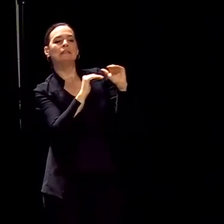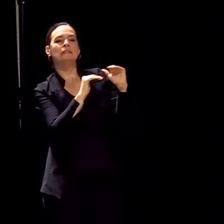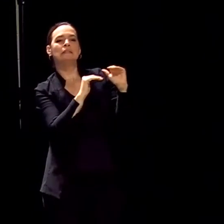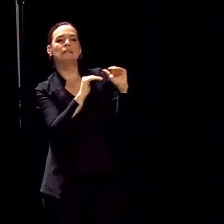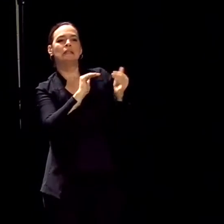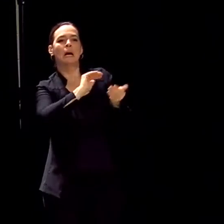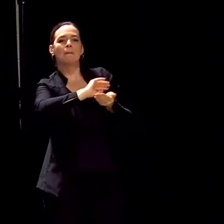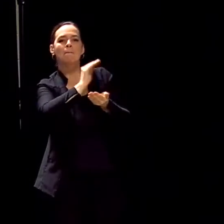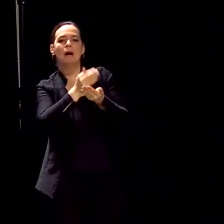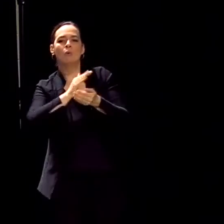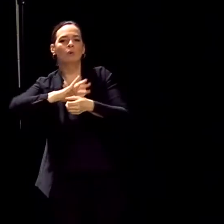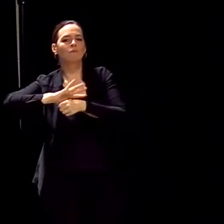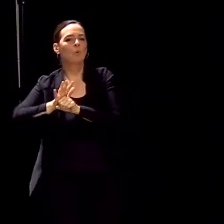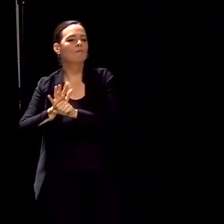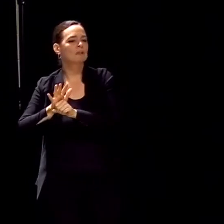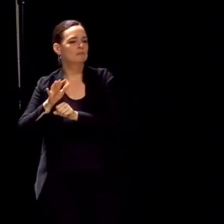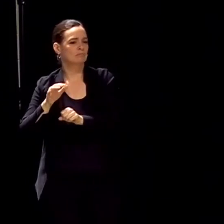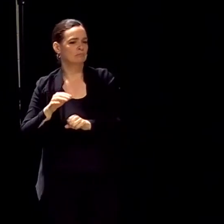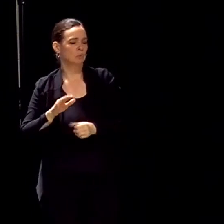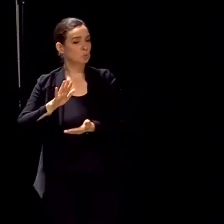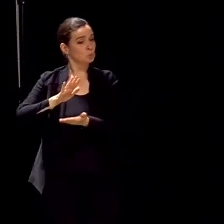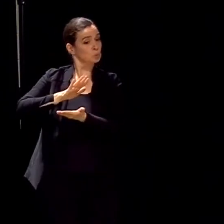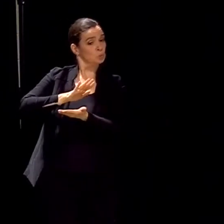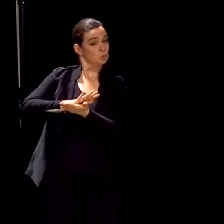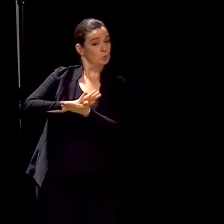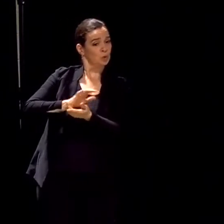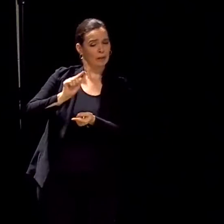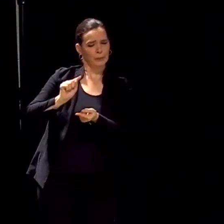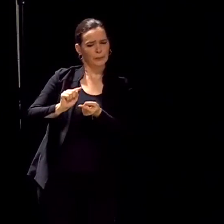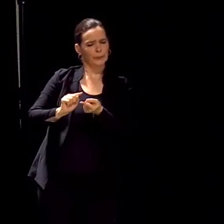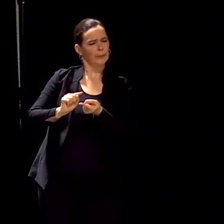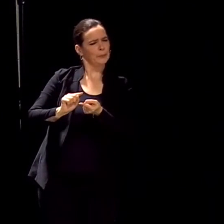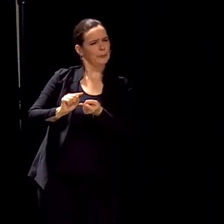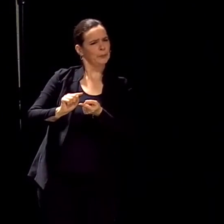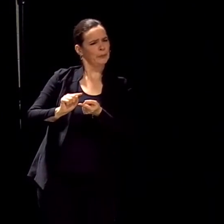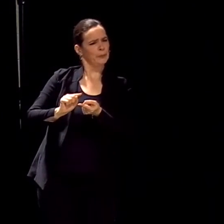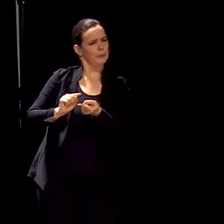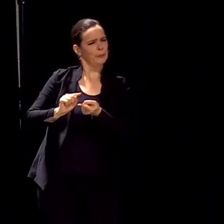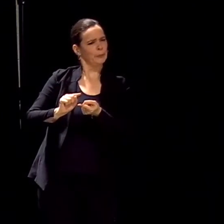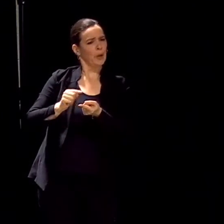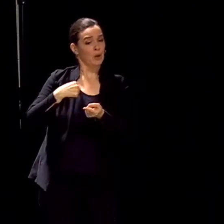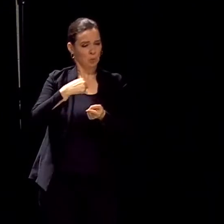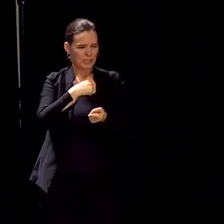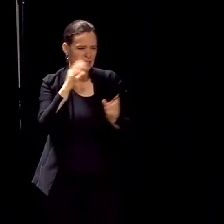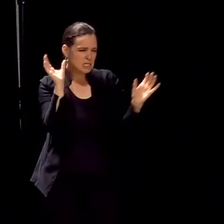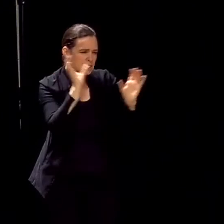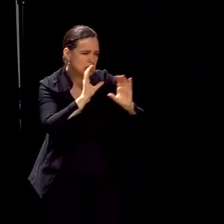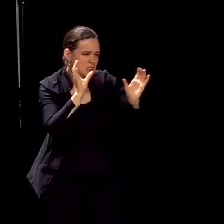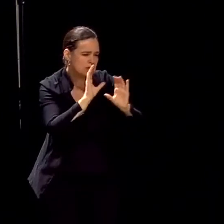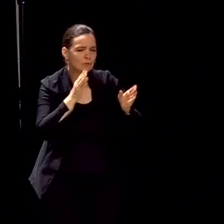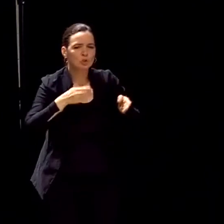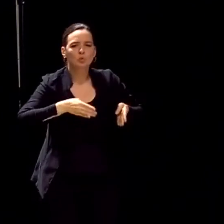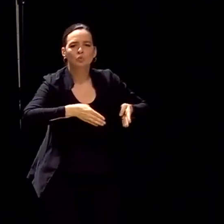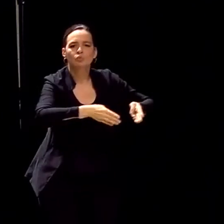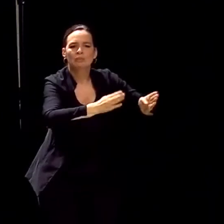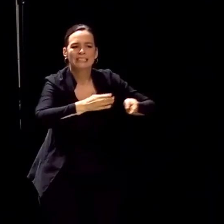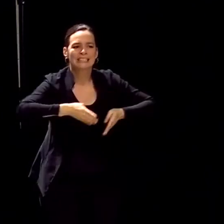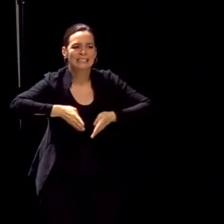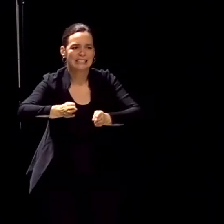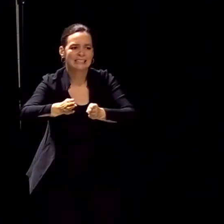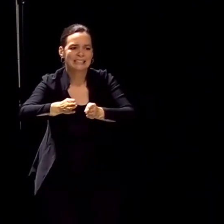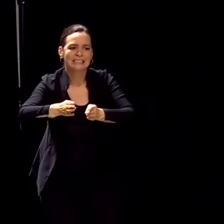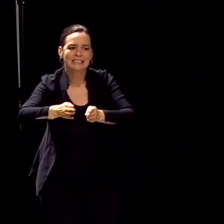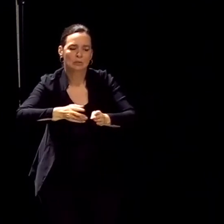other areas, surgical testing, and then trying to find the other pockets of it. And